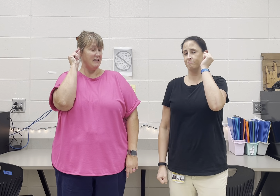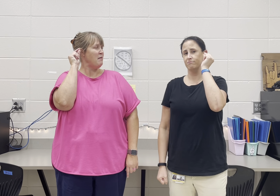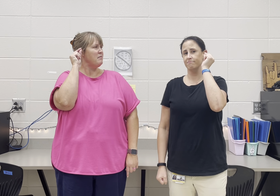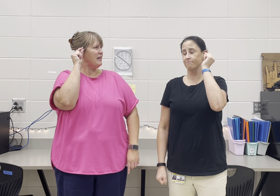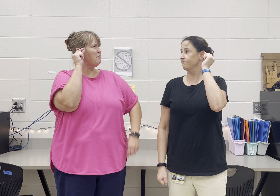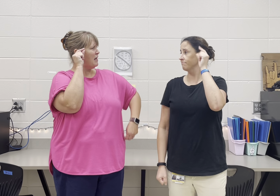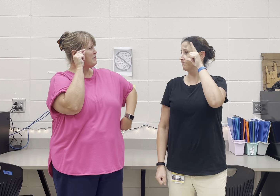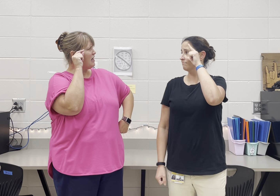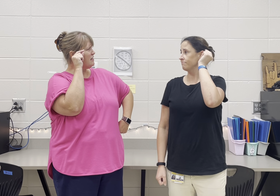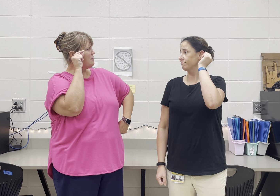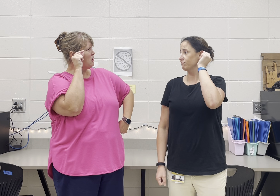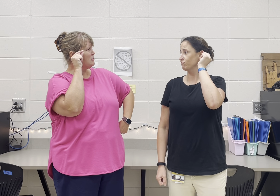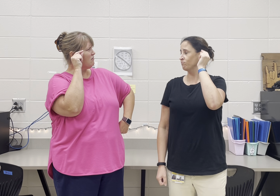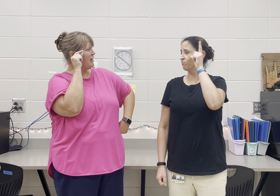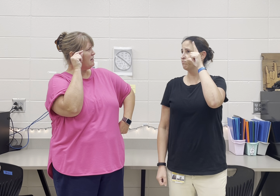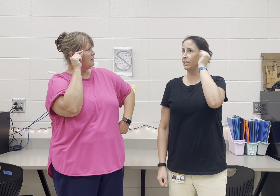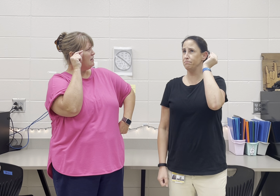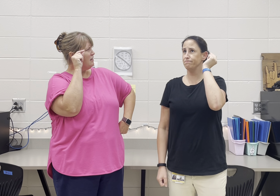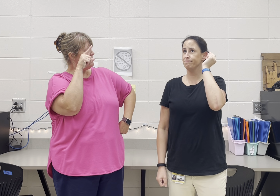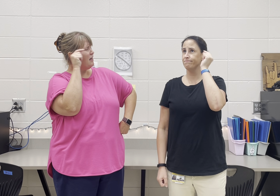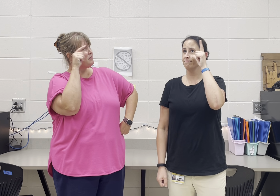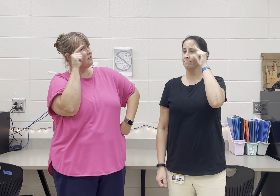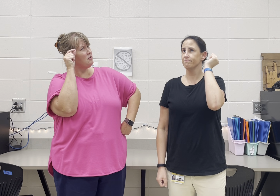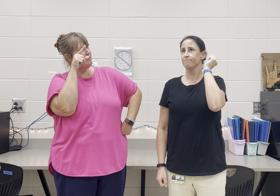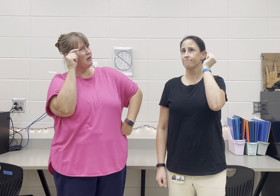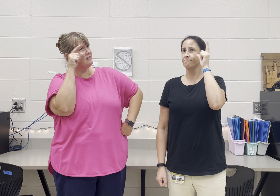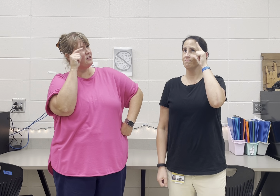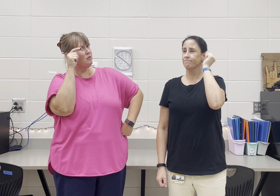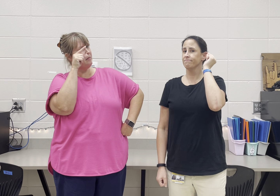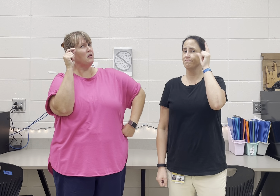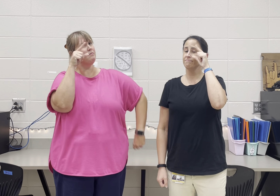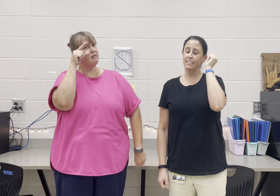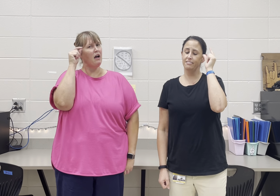Same name sign as the person, right? Yep. Yep, so it should be pretty easy to remember. Yeah.